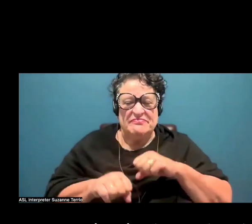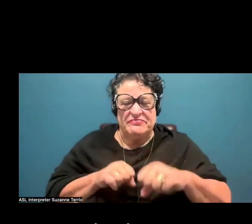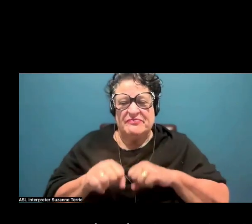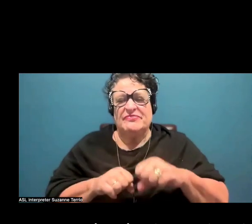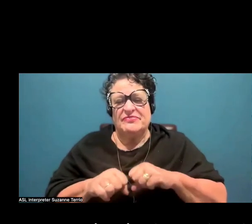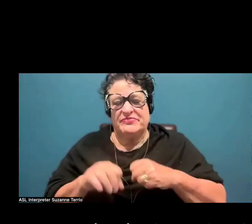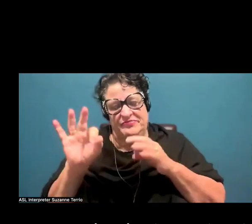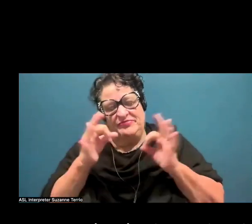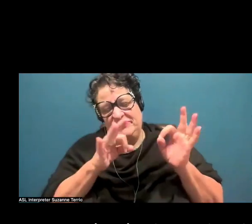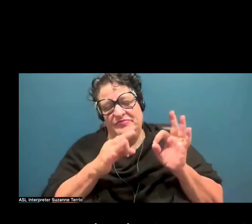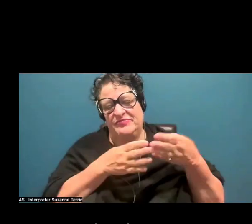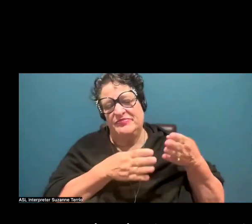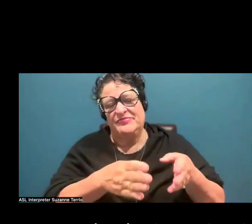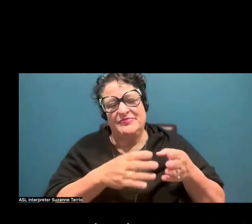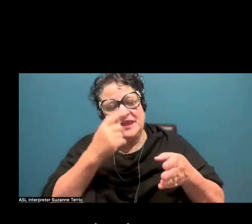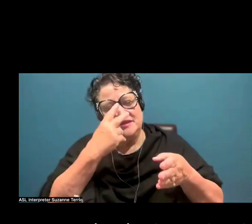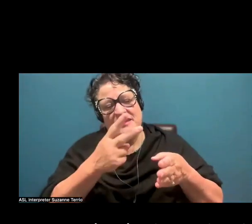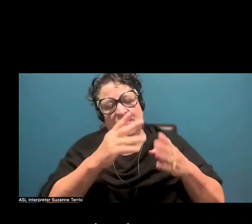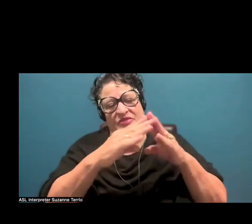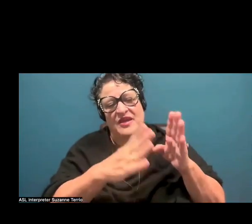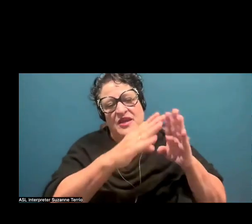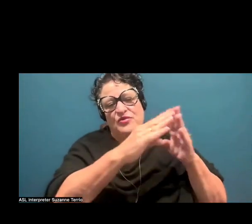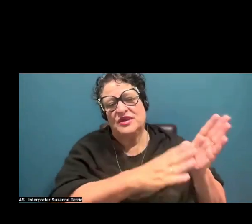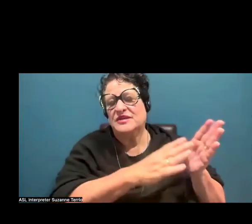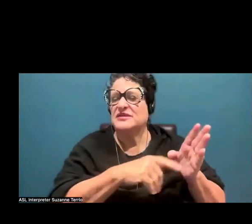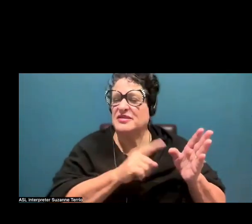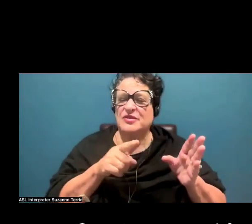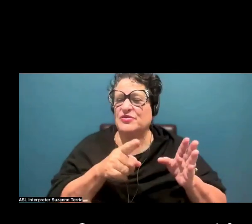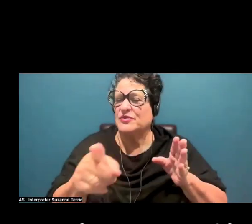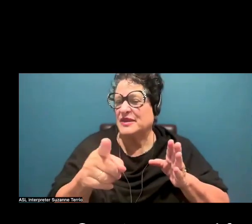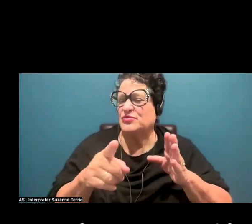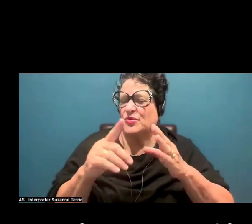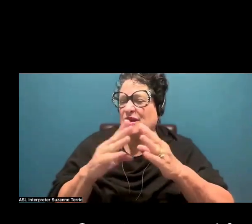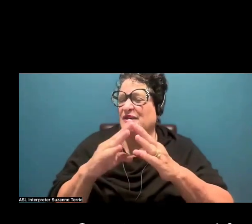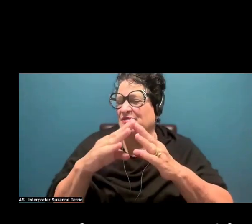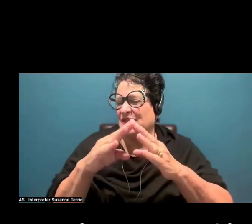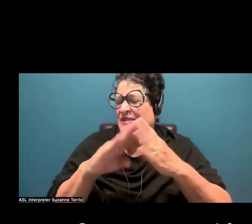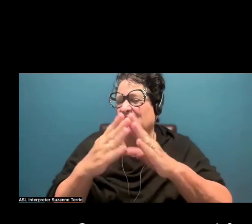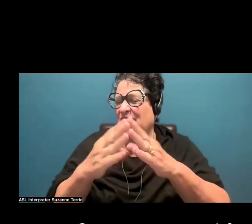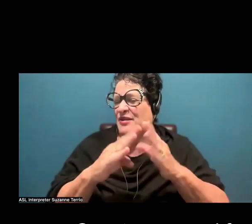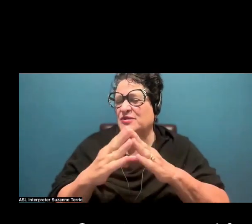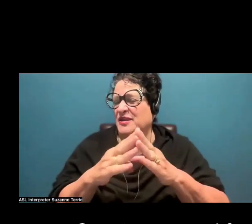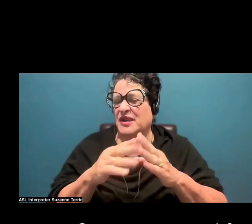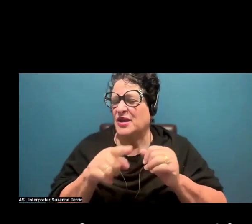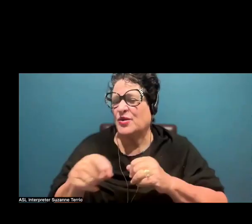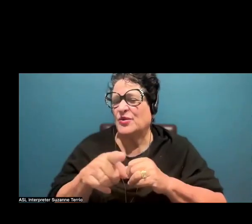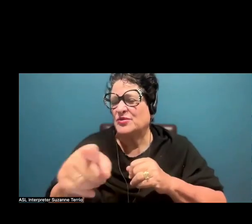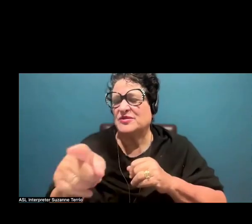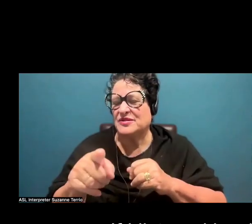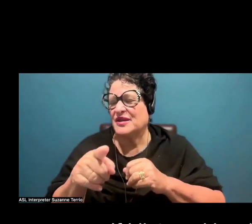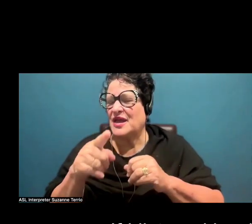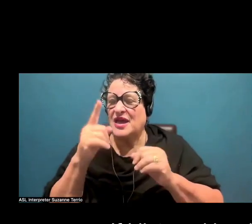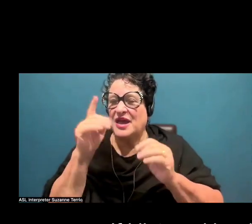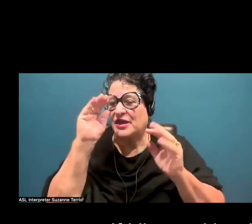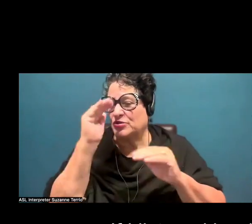my street dotted with prefab houses, then keep straight toward the rest of town. Coast easy and free down the hill, eyes drifting shut.